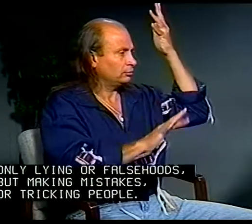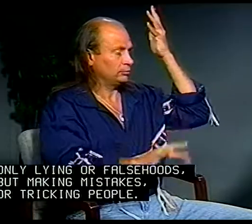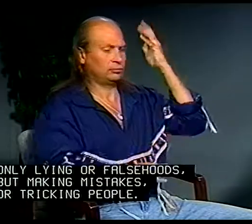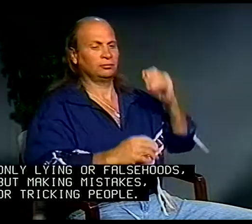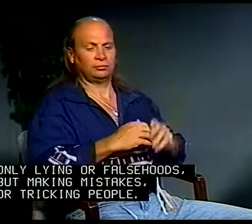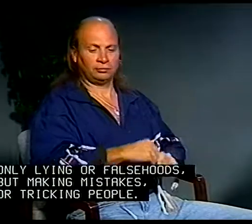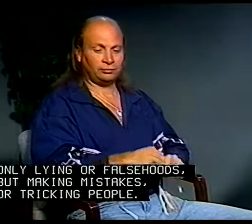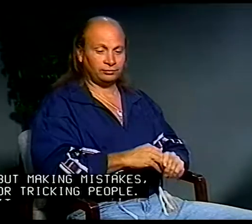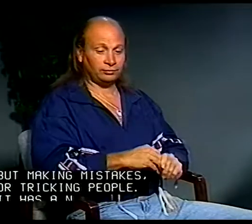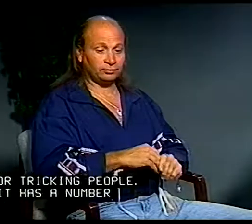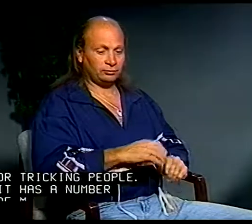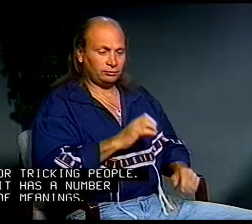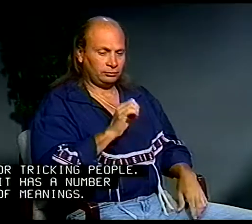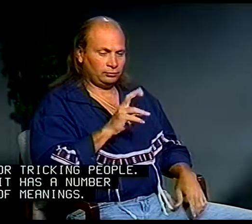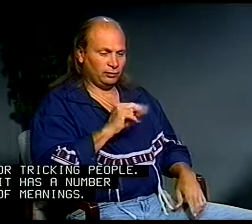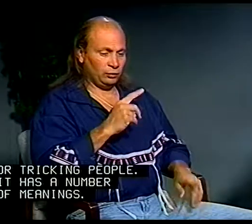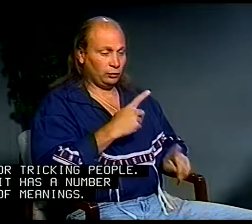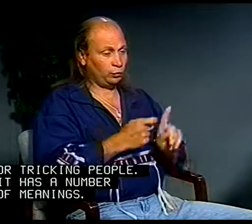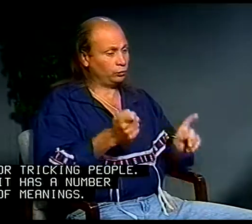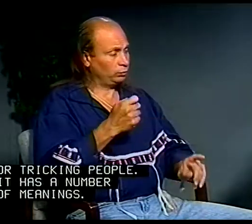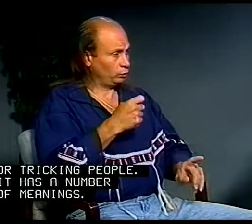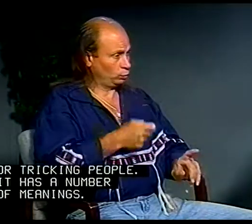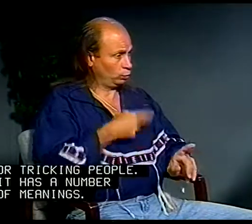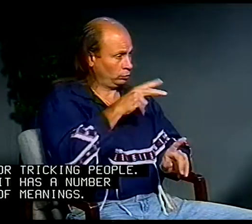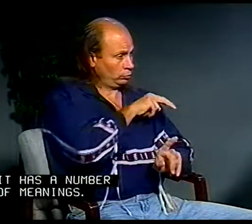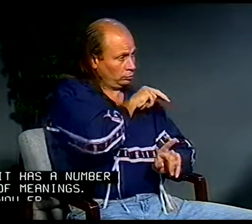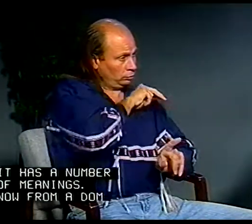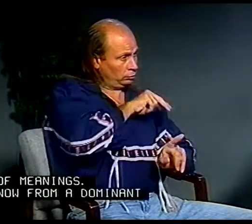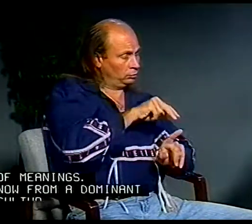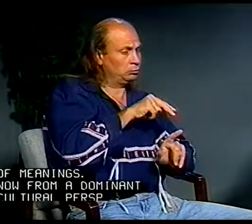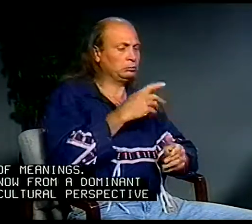mistakes or tricking people, and has a number of meanings.